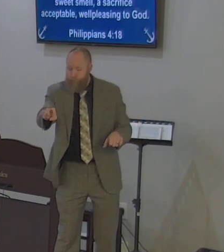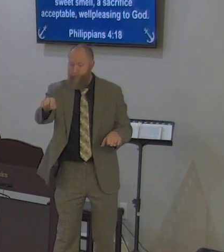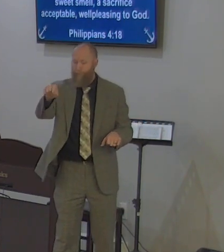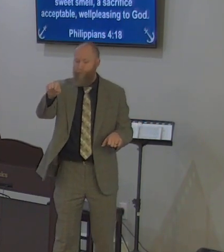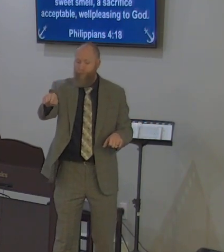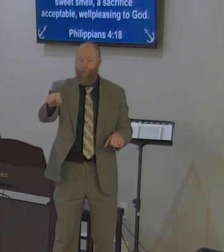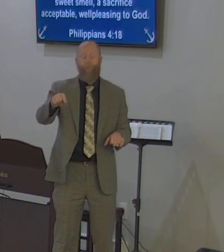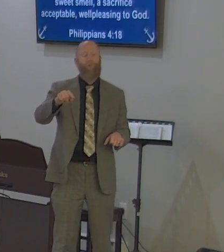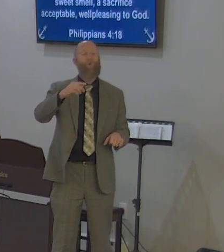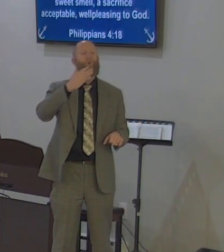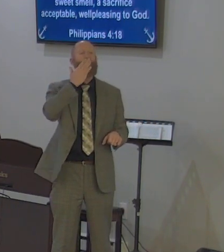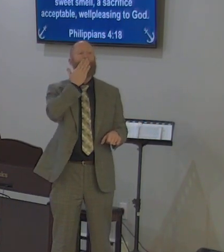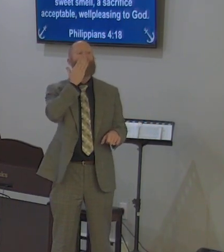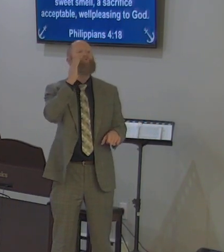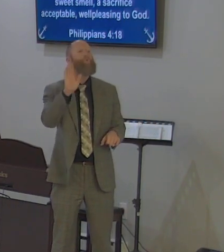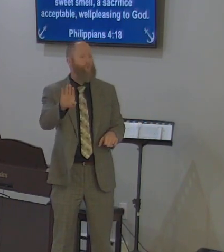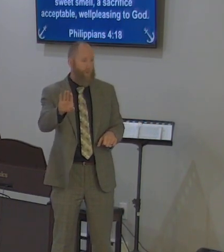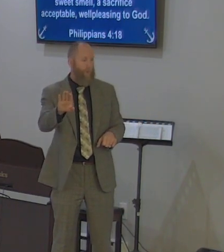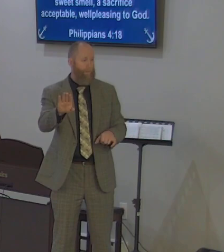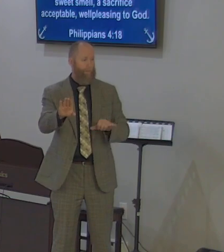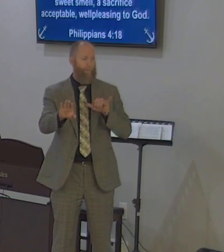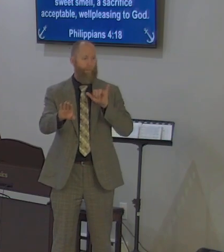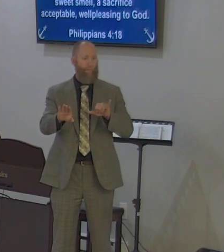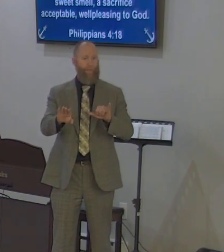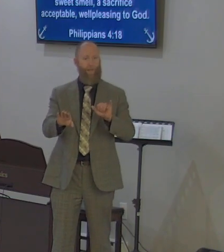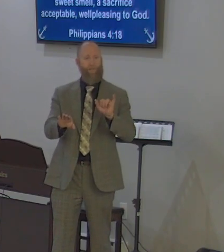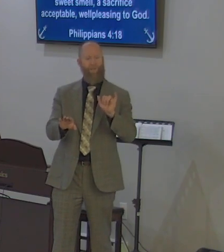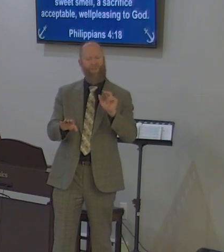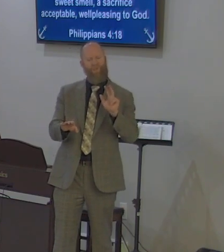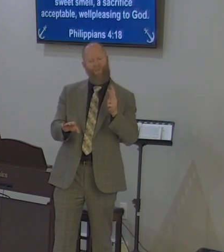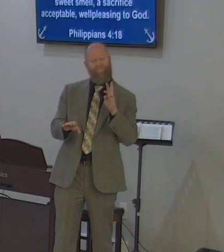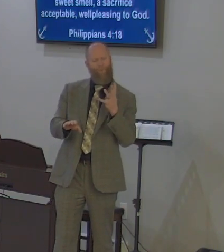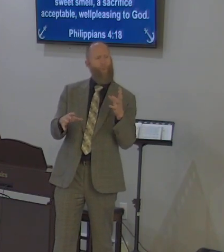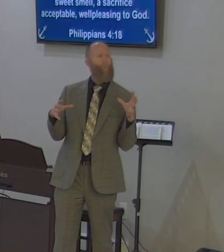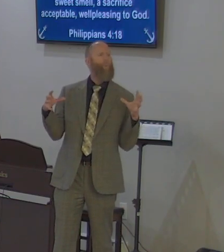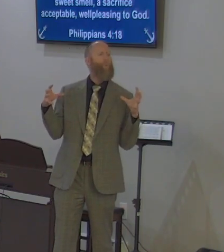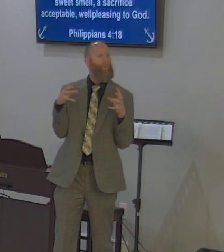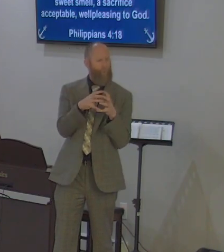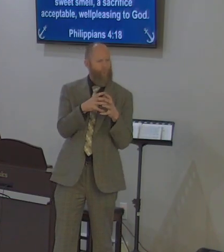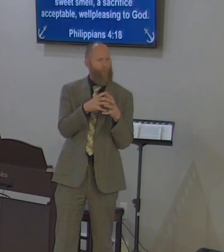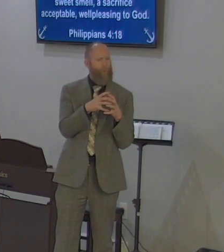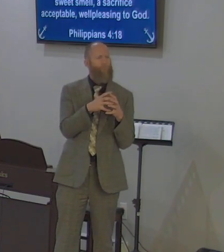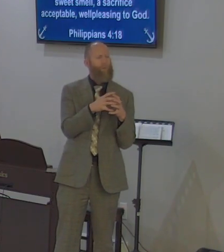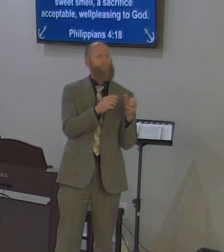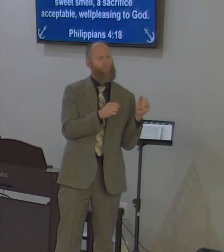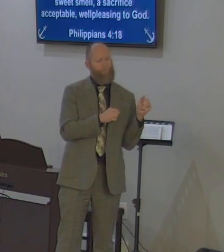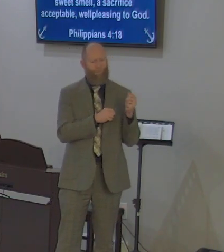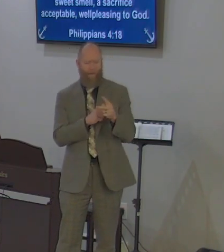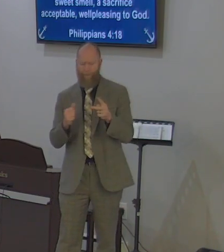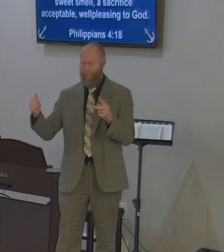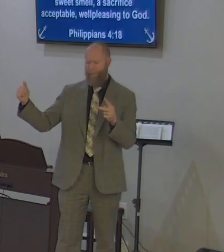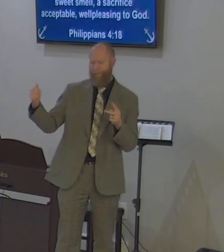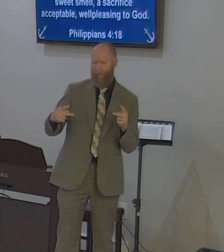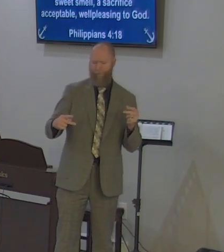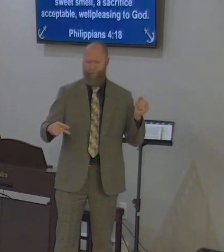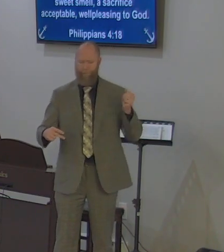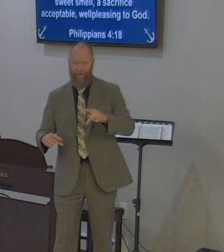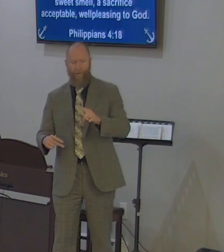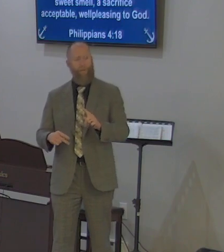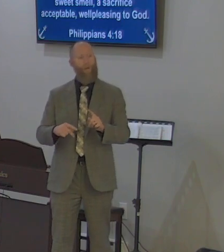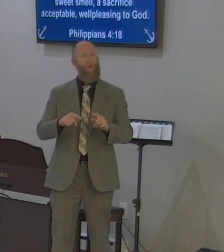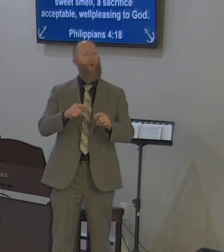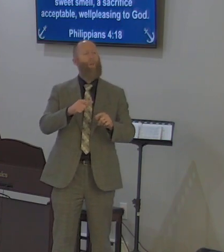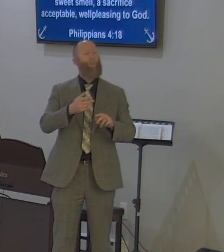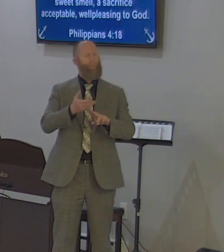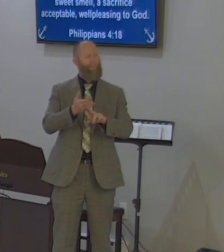guess, maybe the fourth. I think both of the prophets took some people back with them, but a return of people from the Babylonian captivity